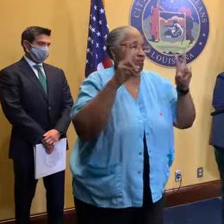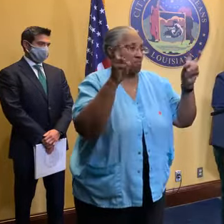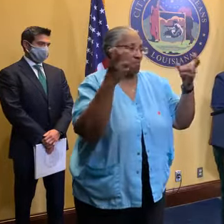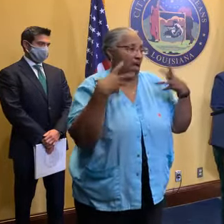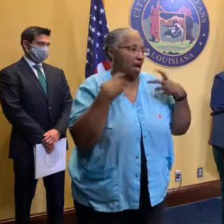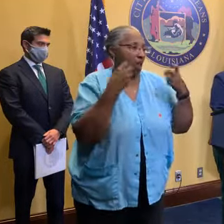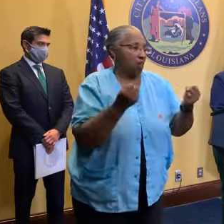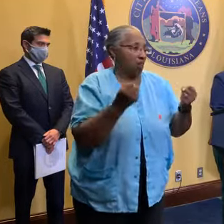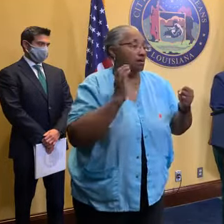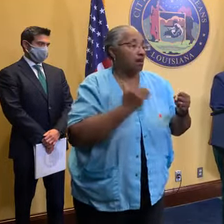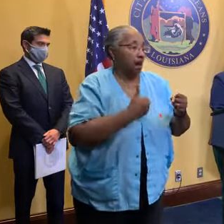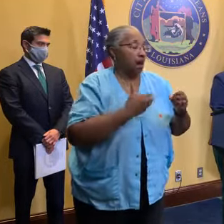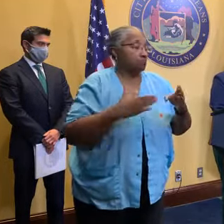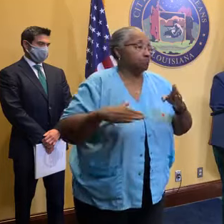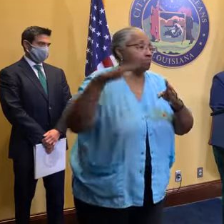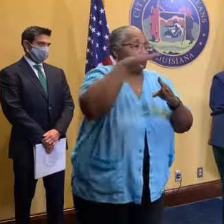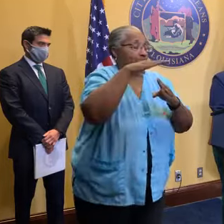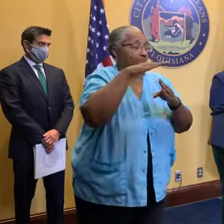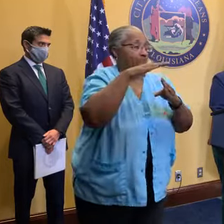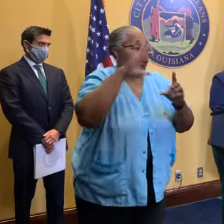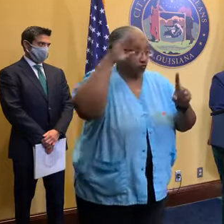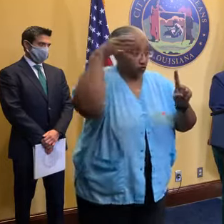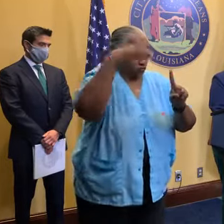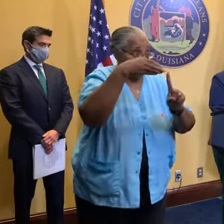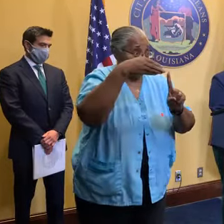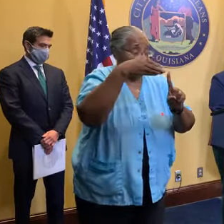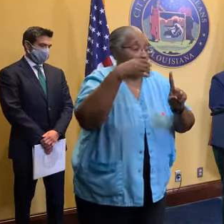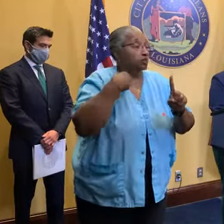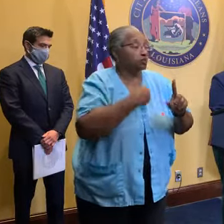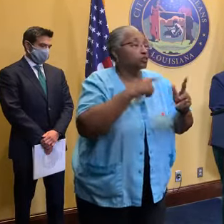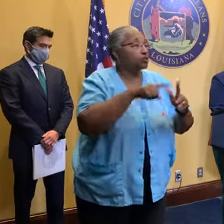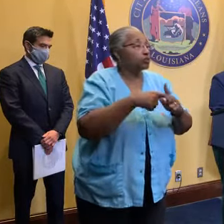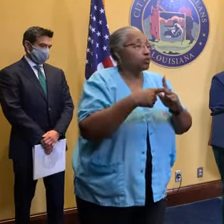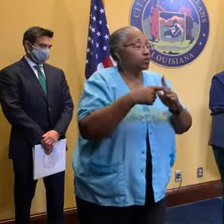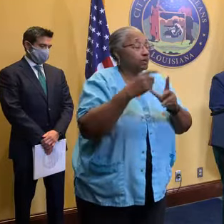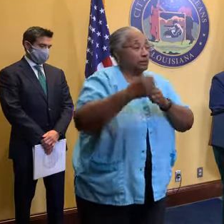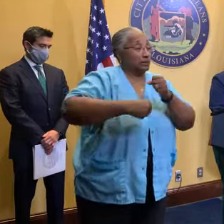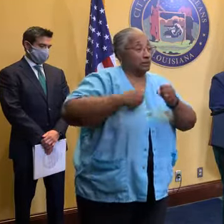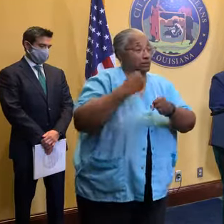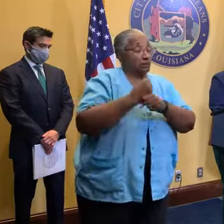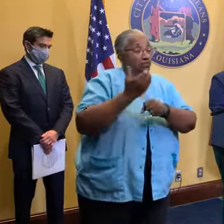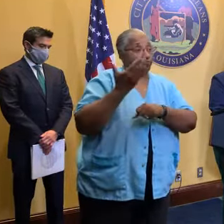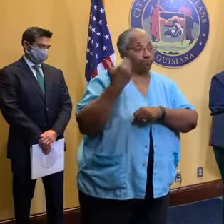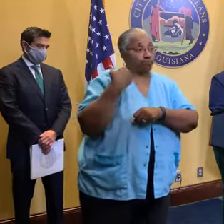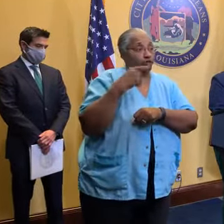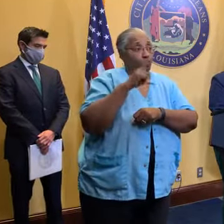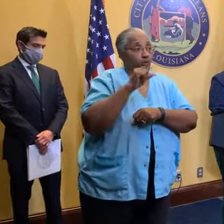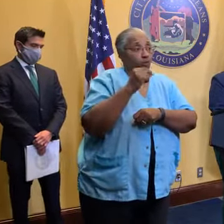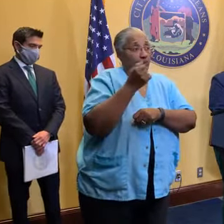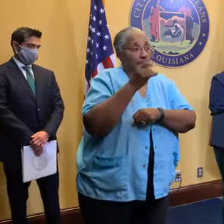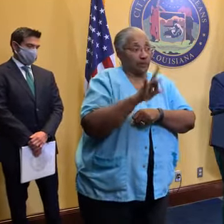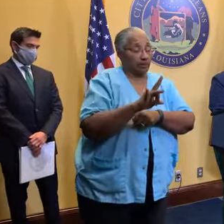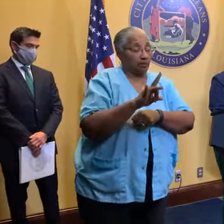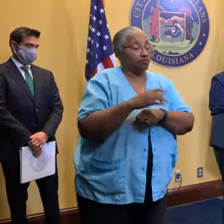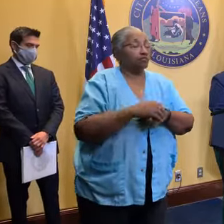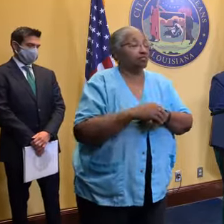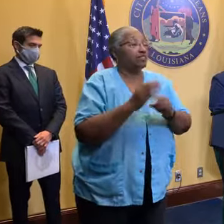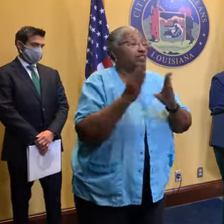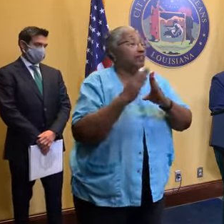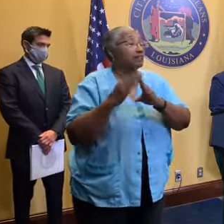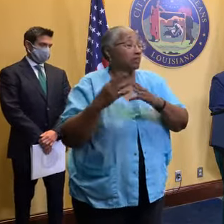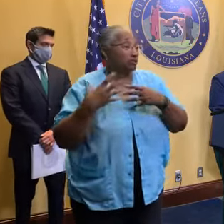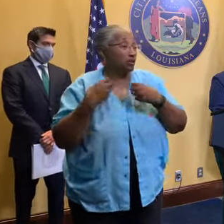top priority since we started in May of 2018. As the city recovers